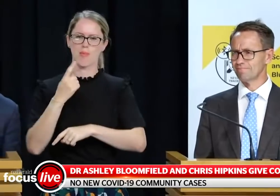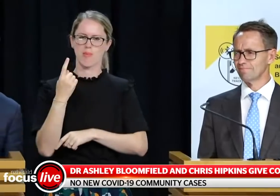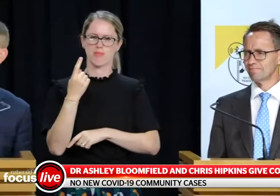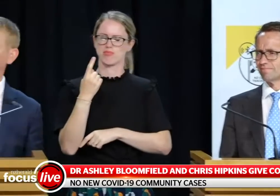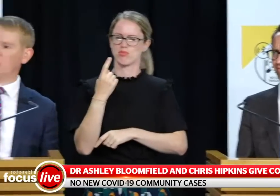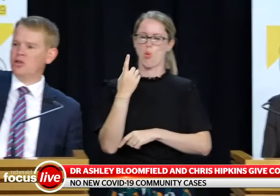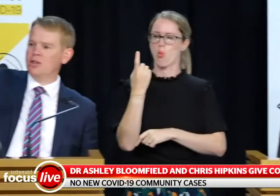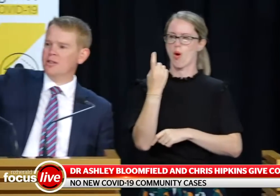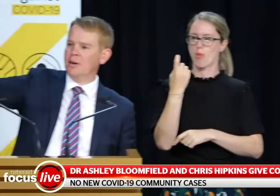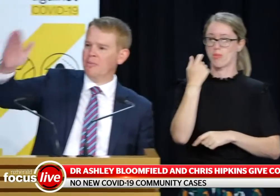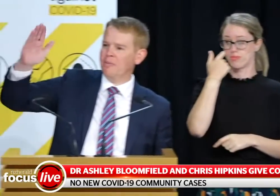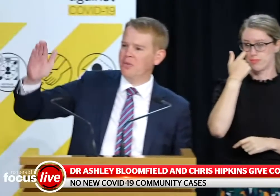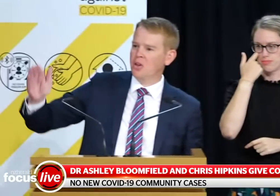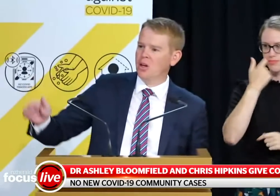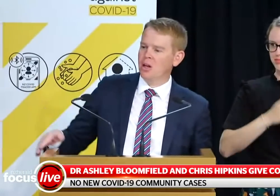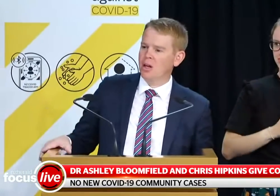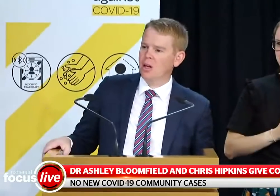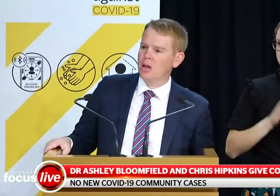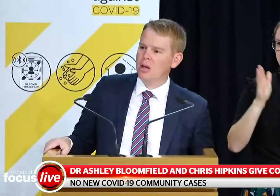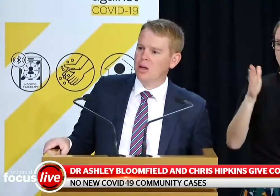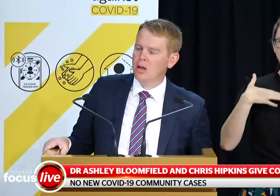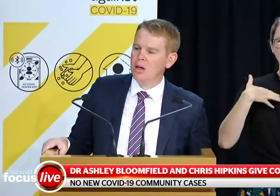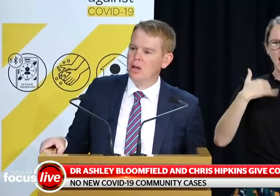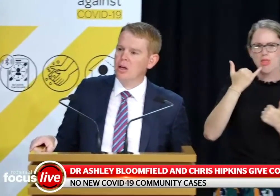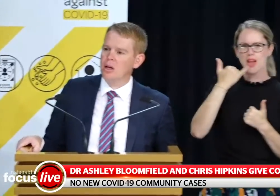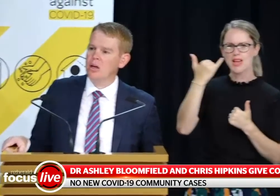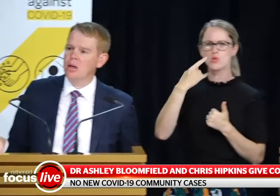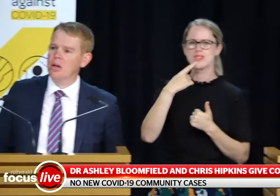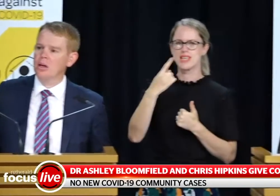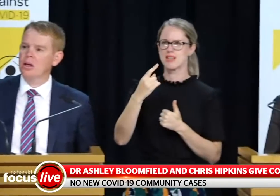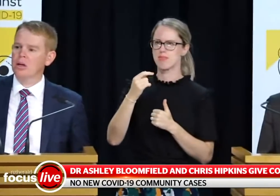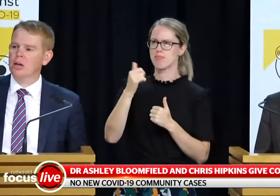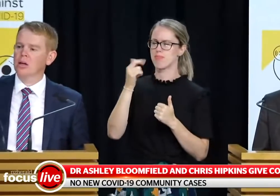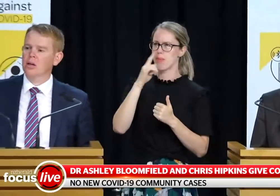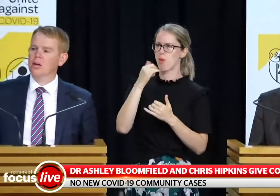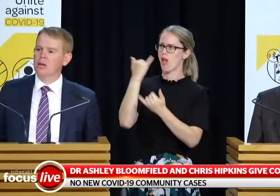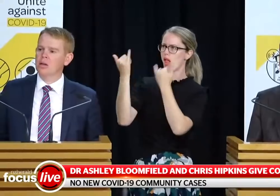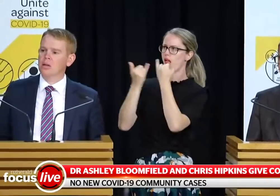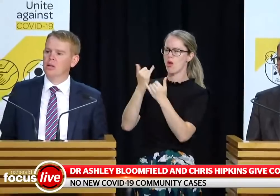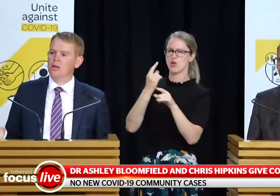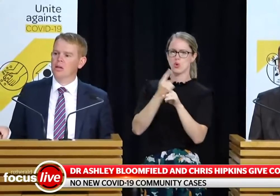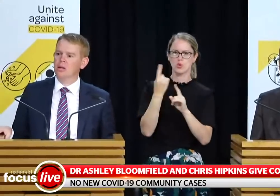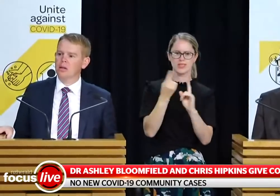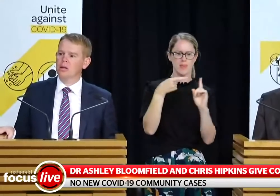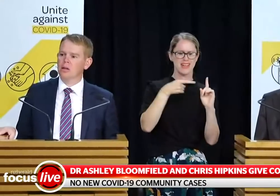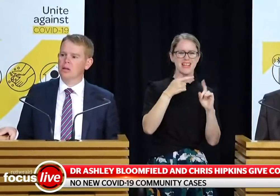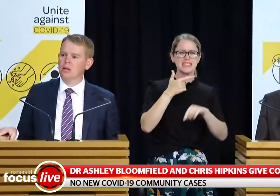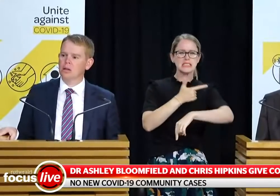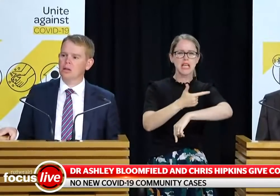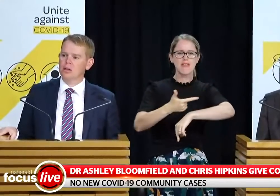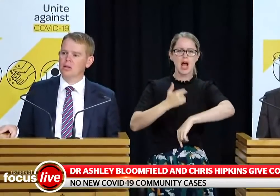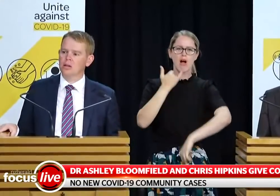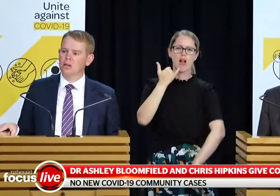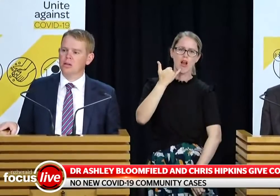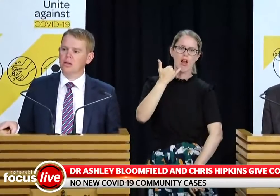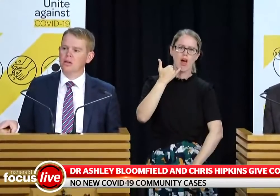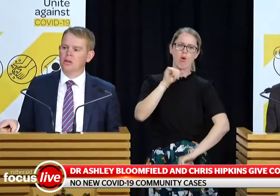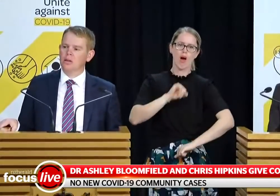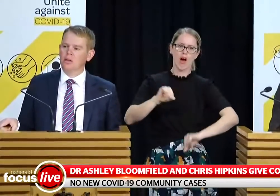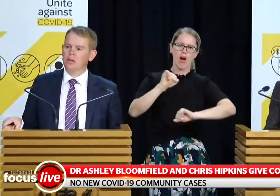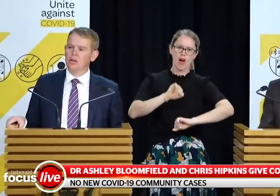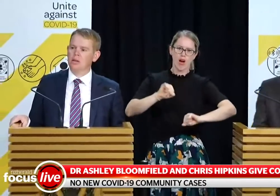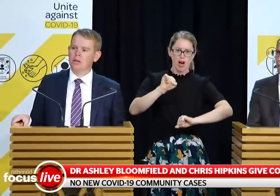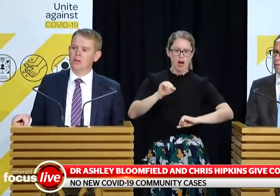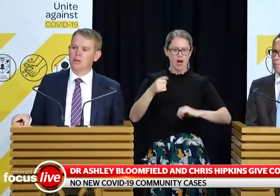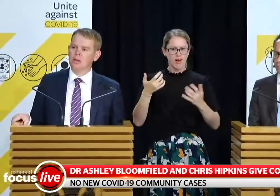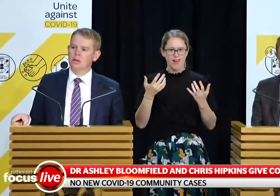just do one quick sweep of questions. Yep. Just on Healthline, you mentioned a surge in calls. We spoke to someone last night who spent 7 hours waiting on the phone. Does there